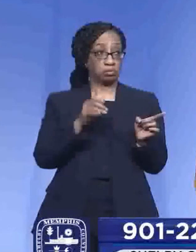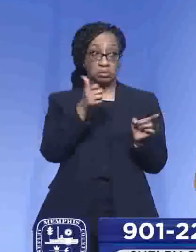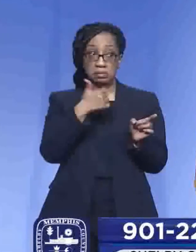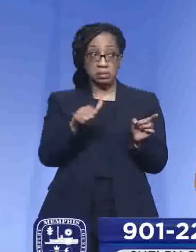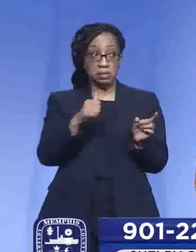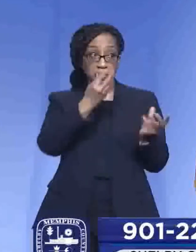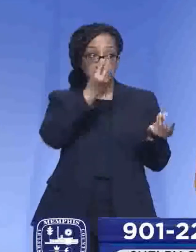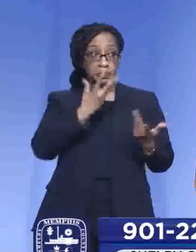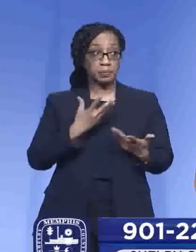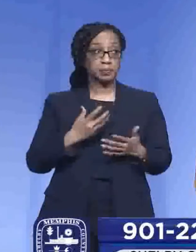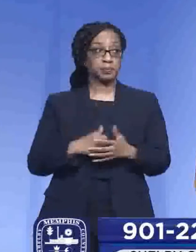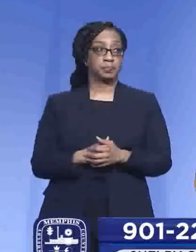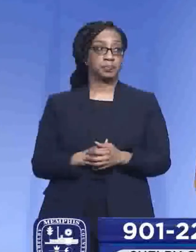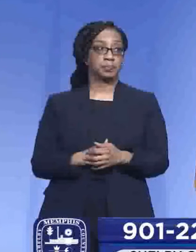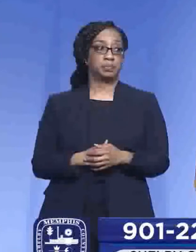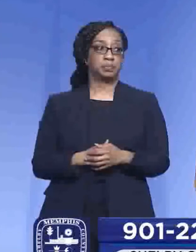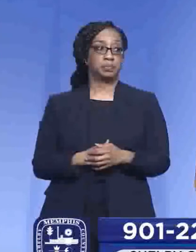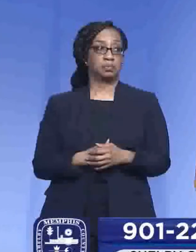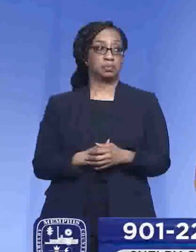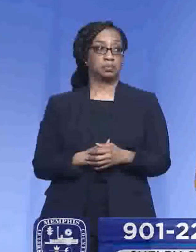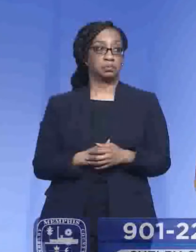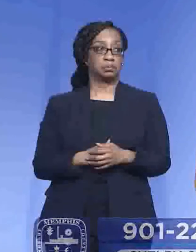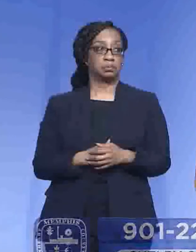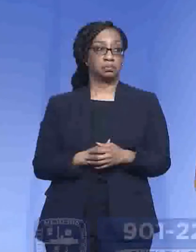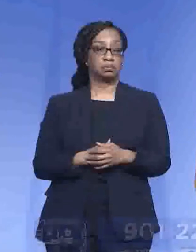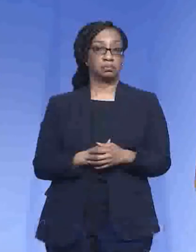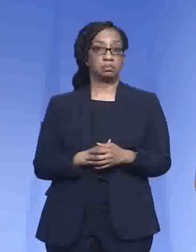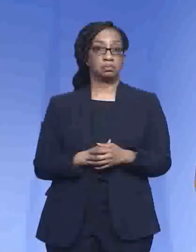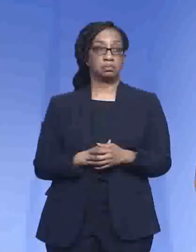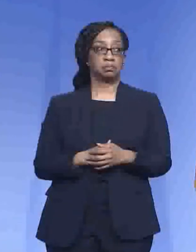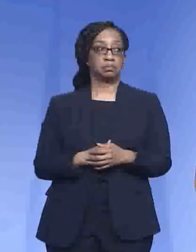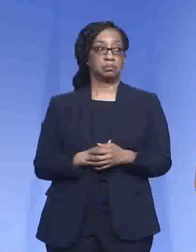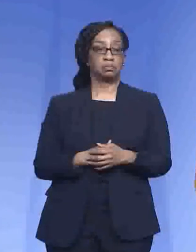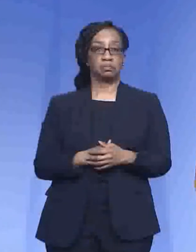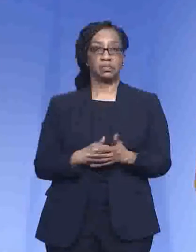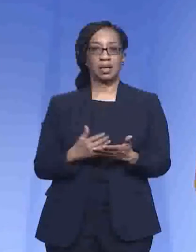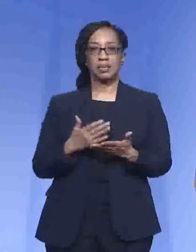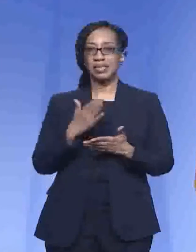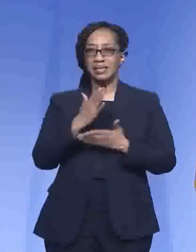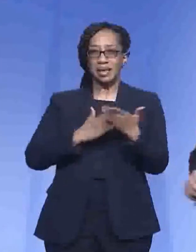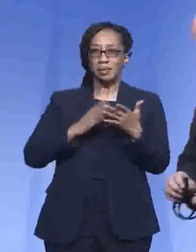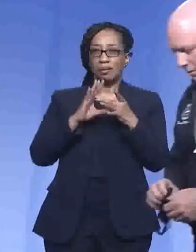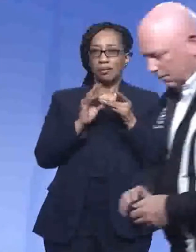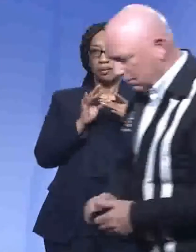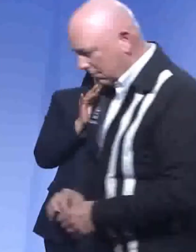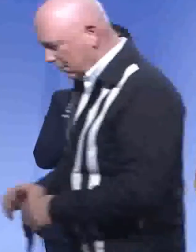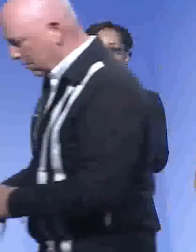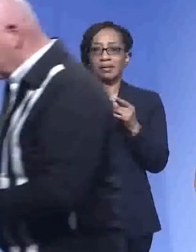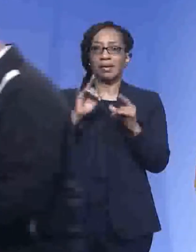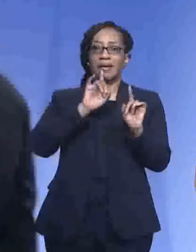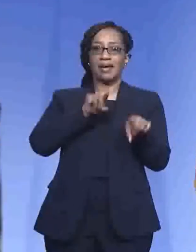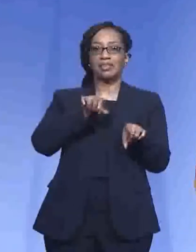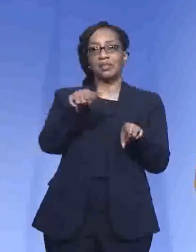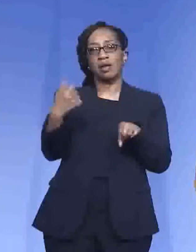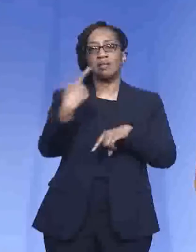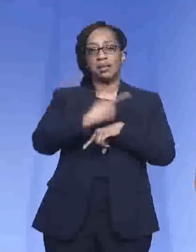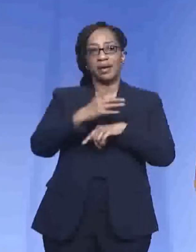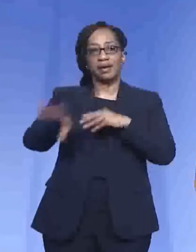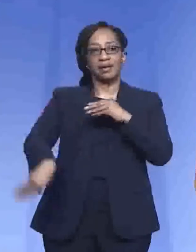if you, nothing else to ask. Yeah? Okay. To speak to some of that Okay. stuff too the other day. Sure.